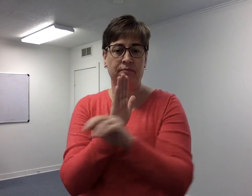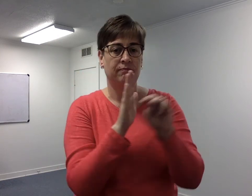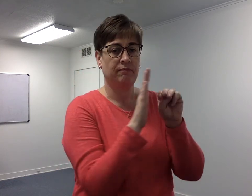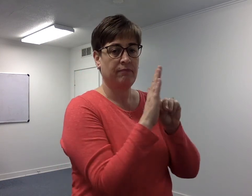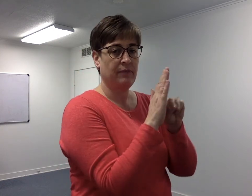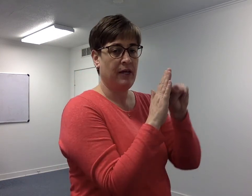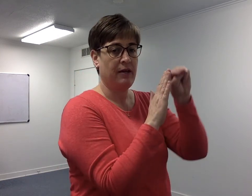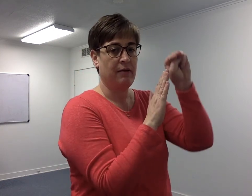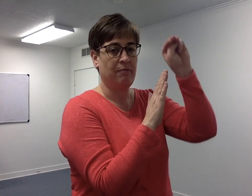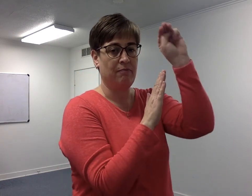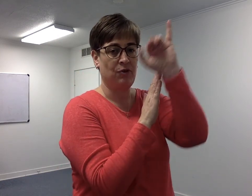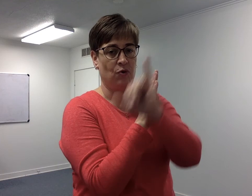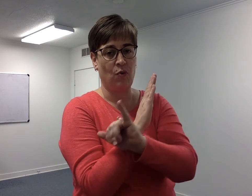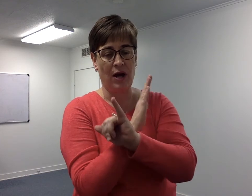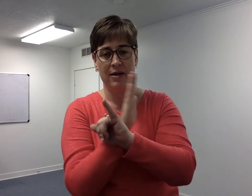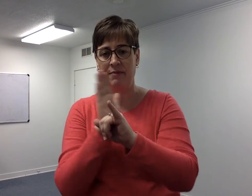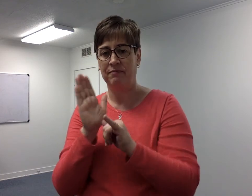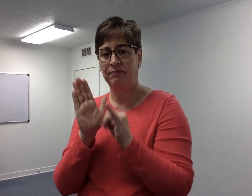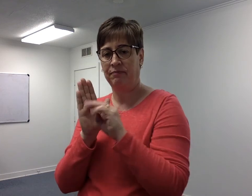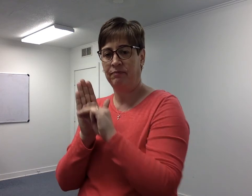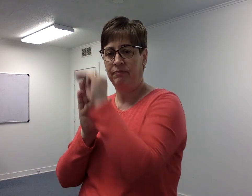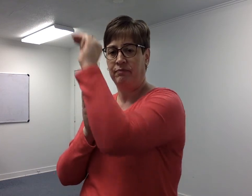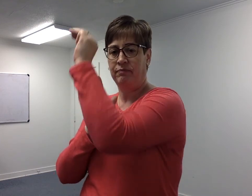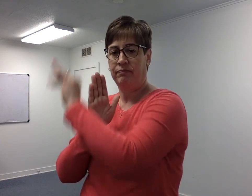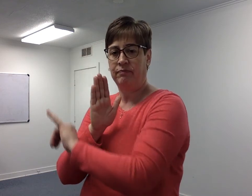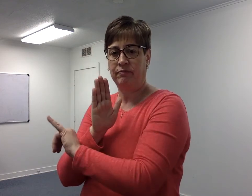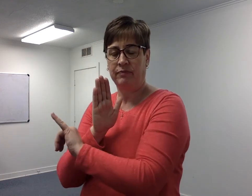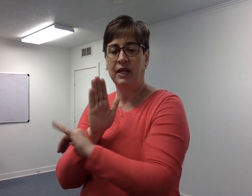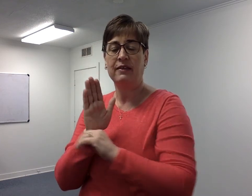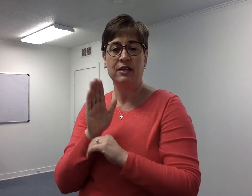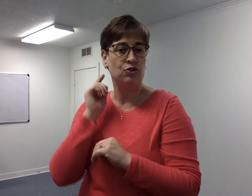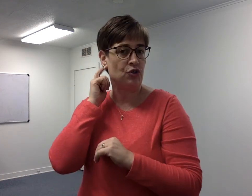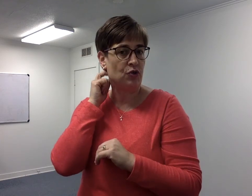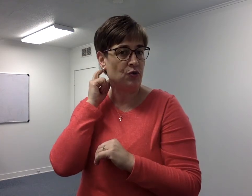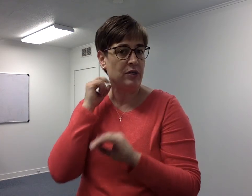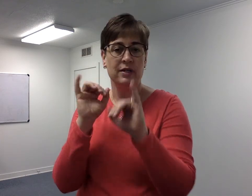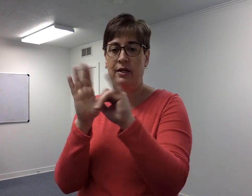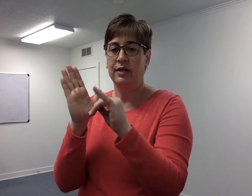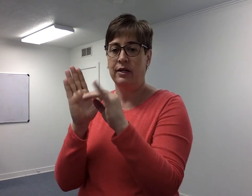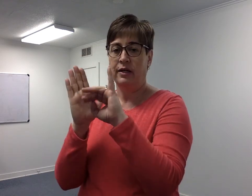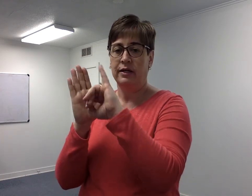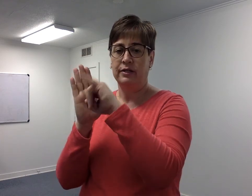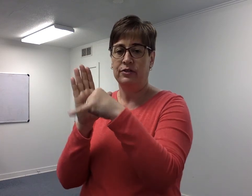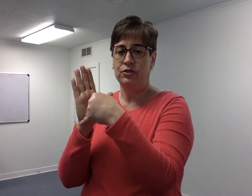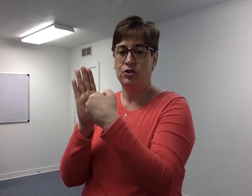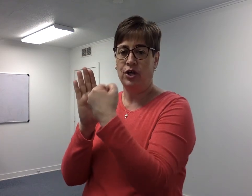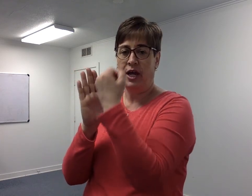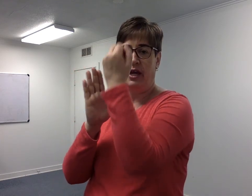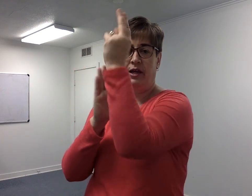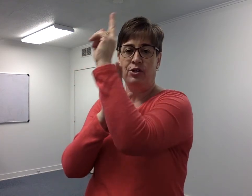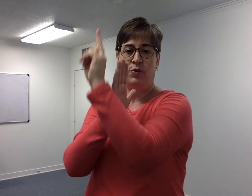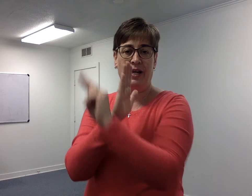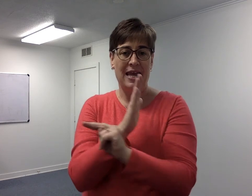M to a Y. And then June is J to an